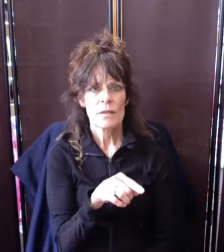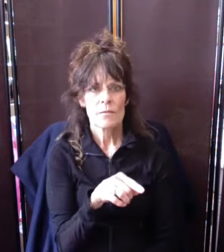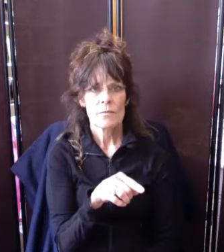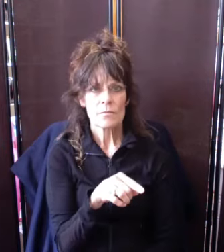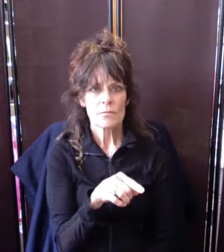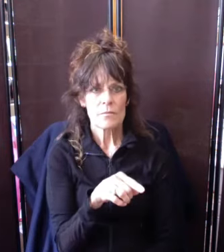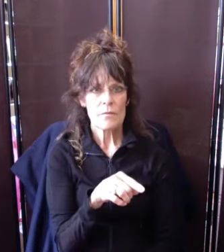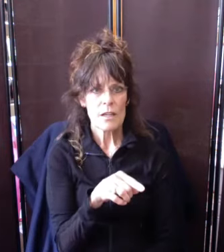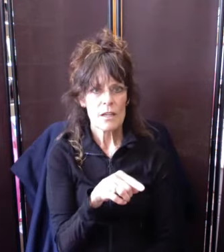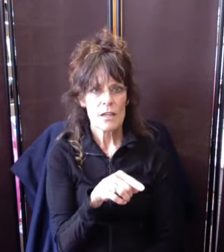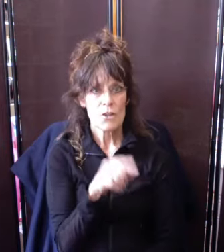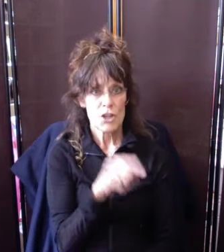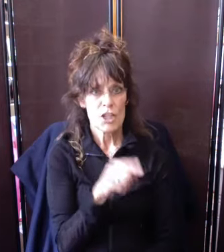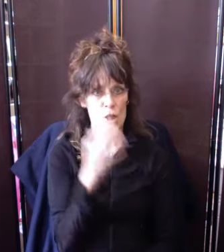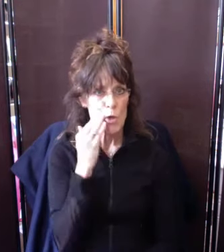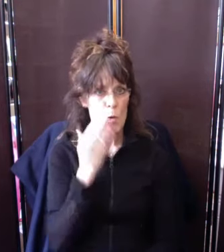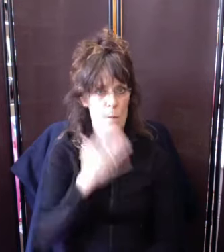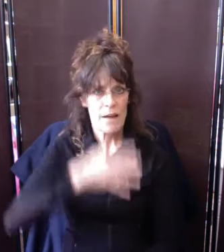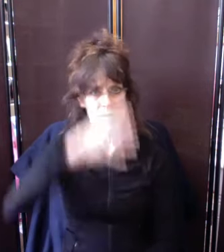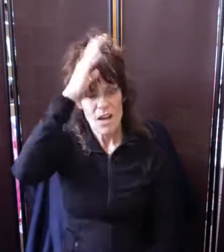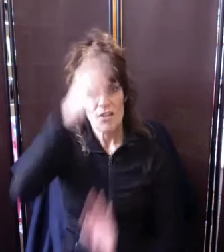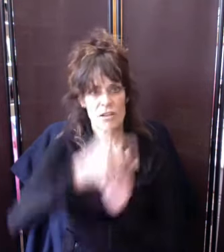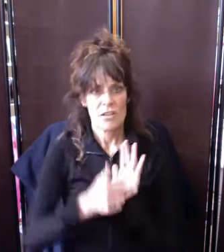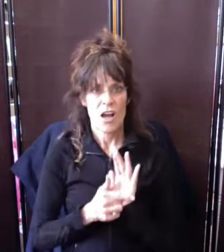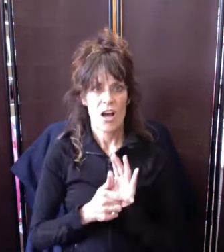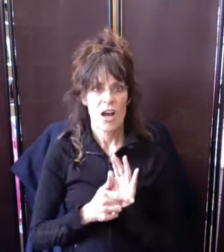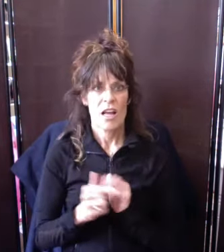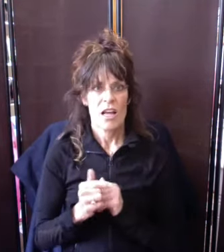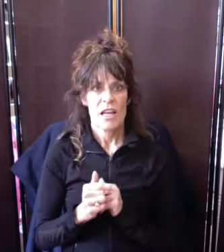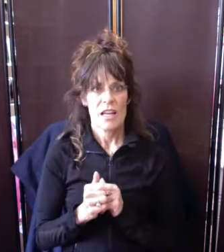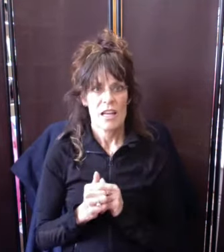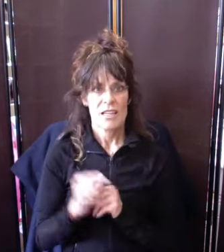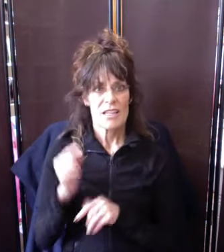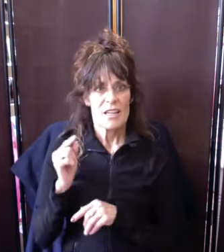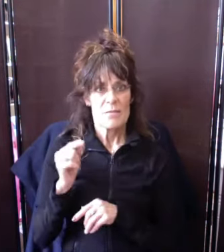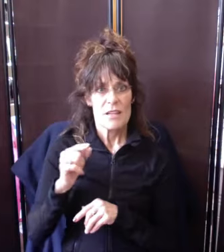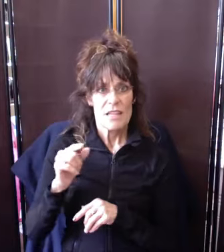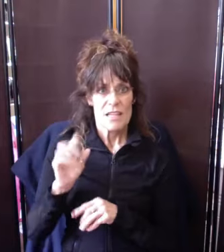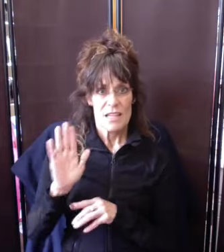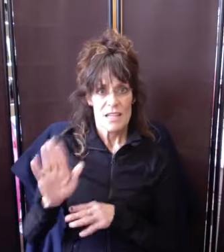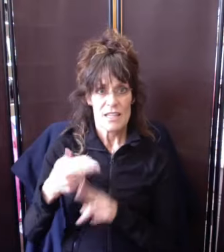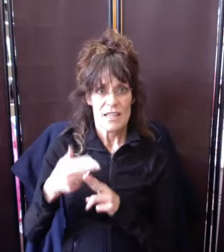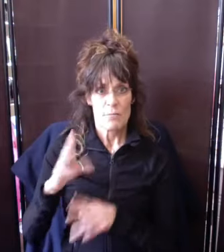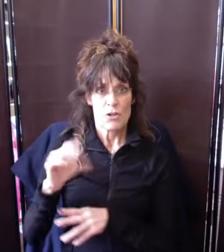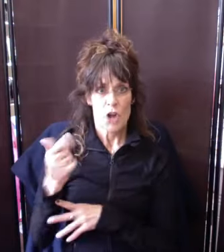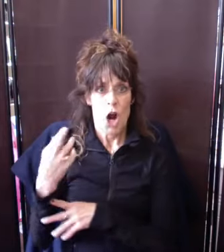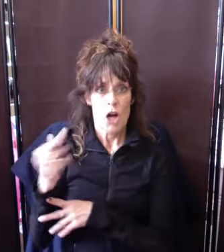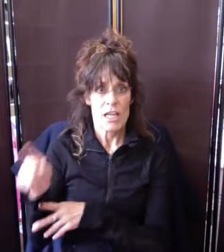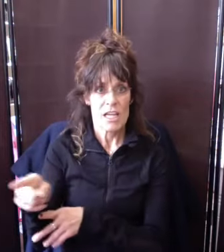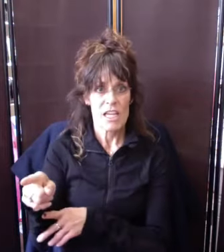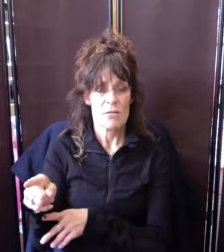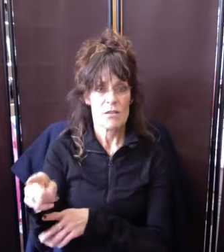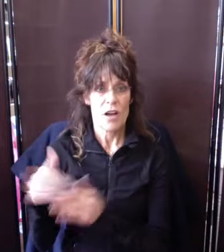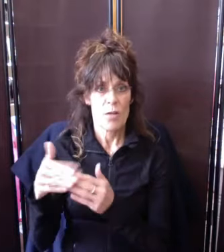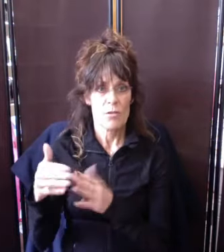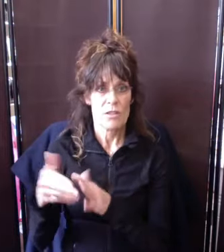father-in-law, and she knew that Charlie was also close to death. And so I told my family I couldn't come down to see her. And I